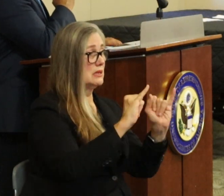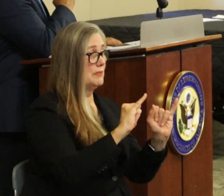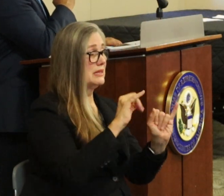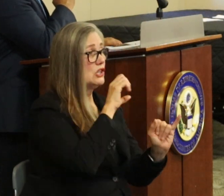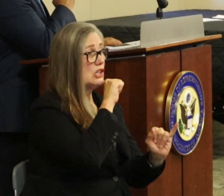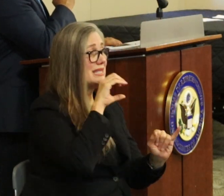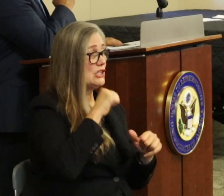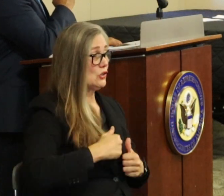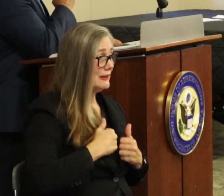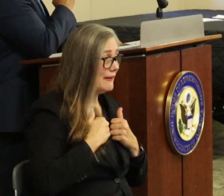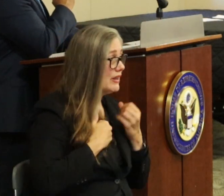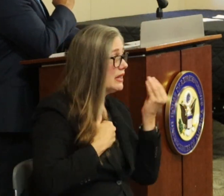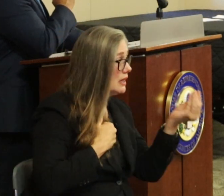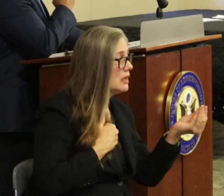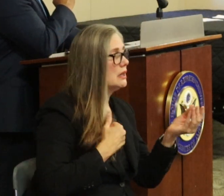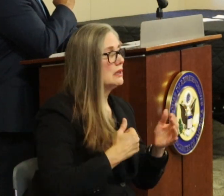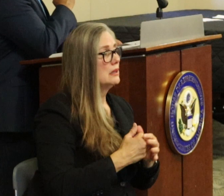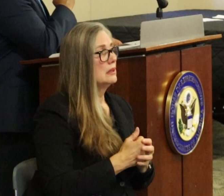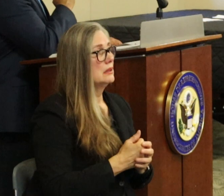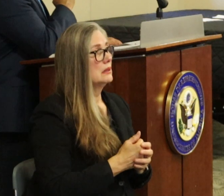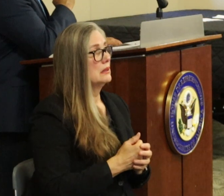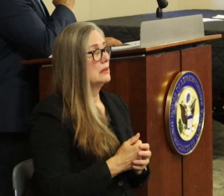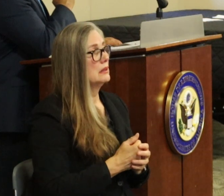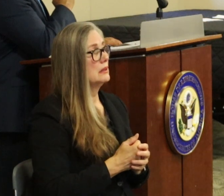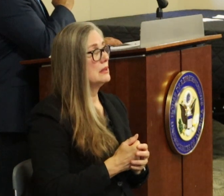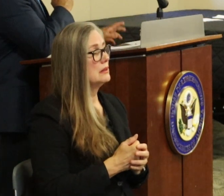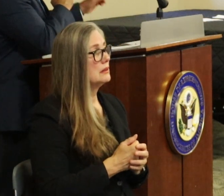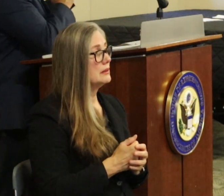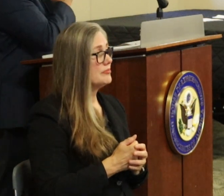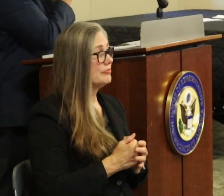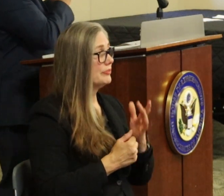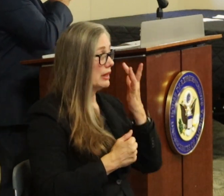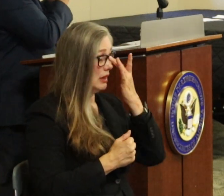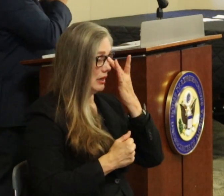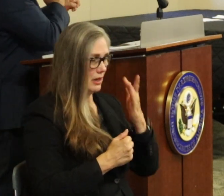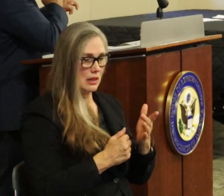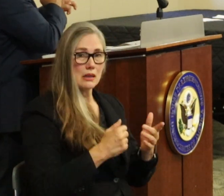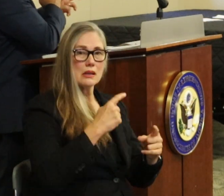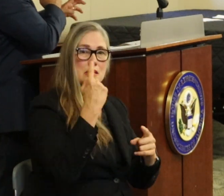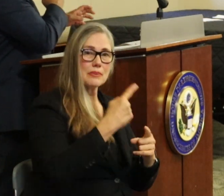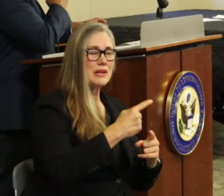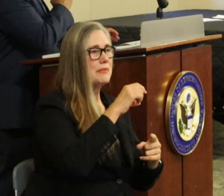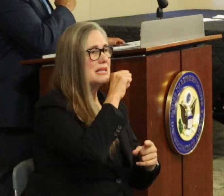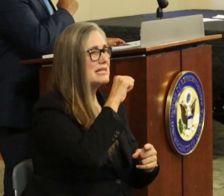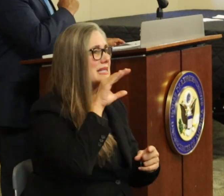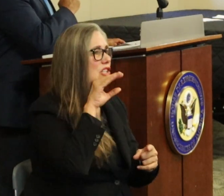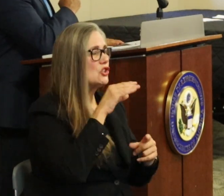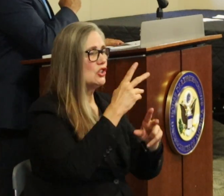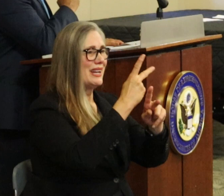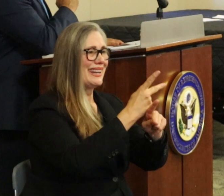living, to provide senior, for the lack of a better word, day centers that